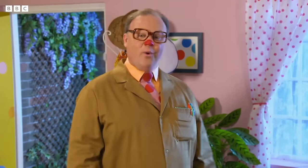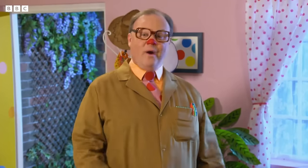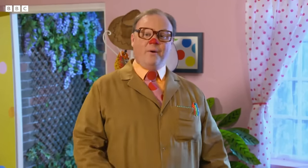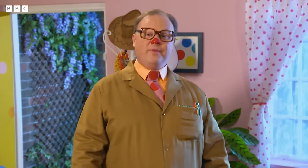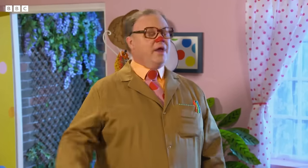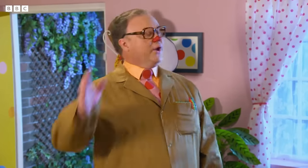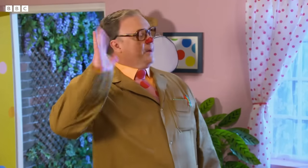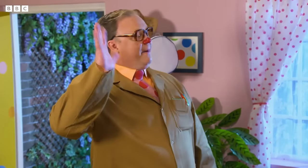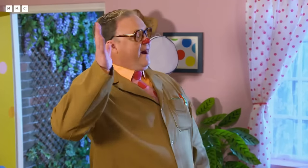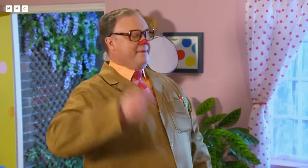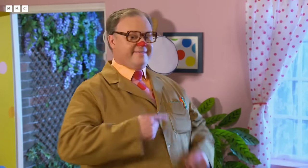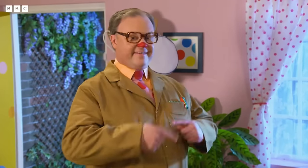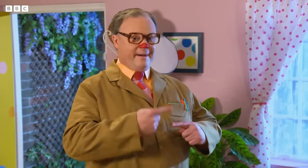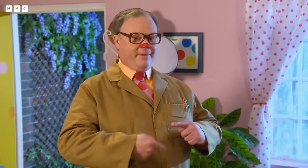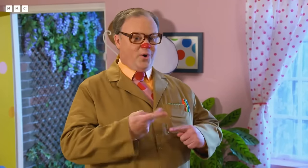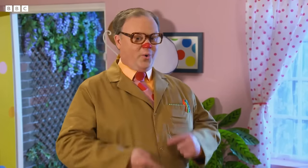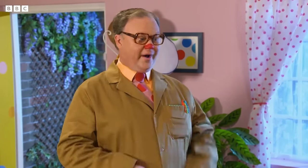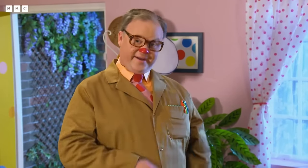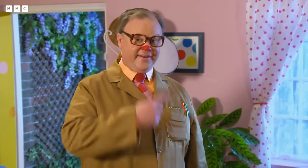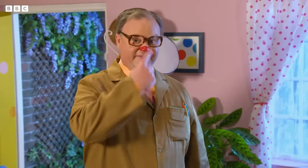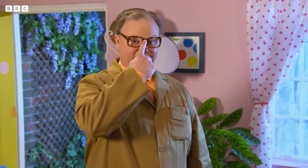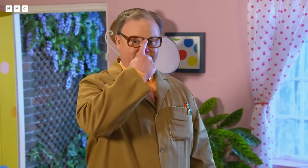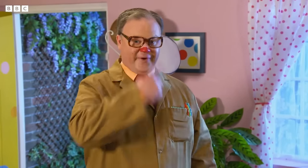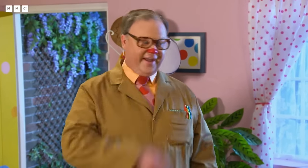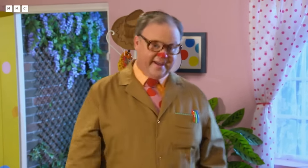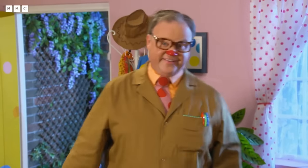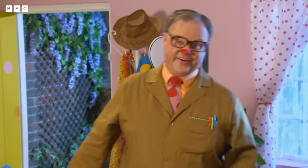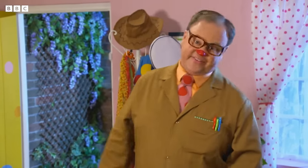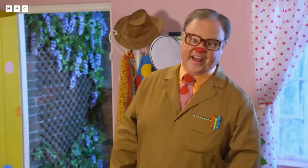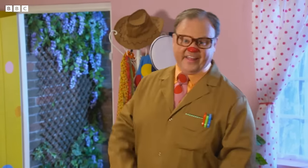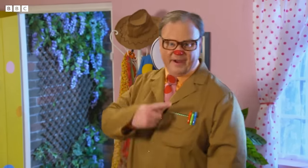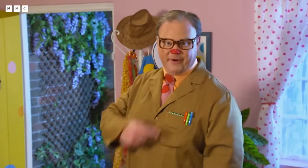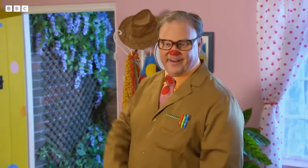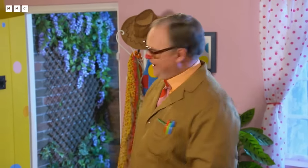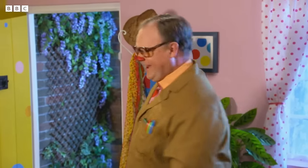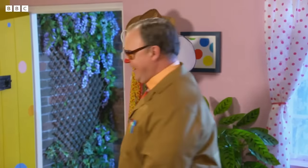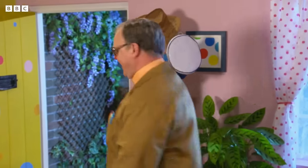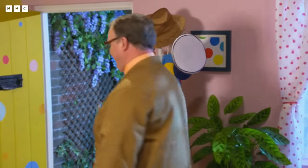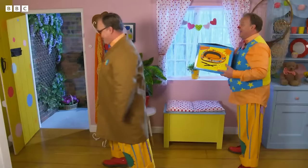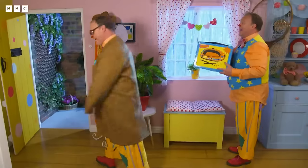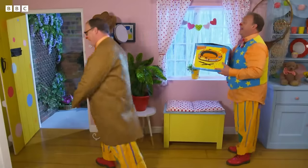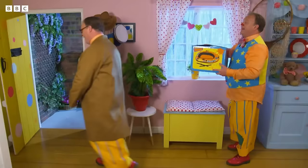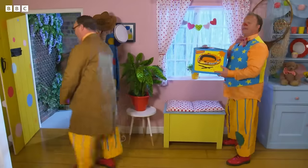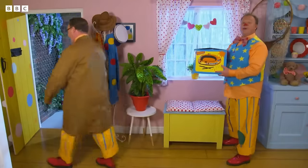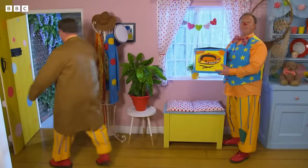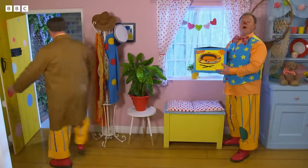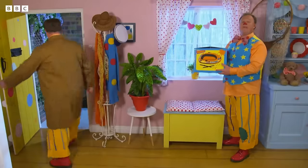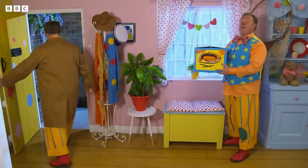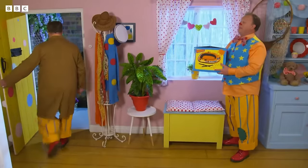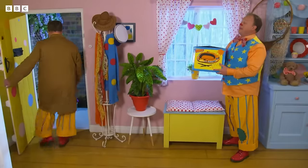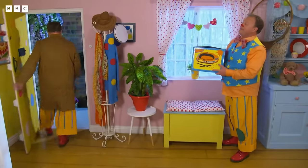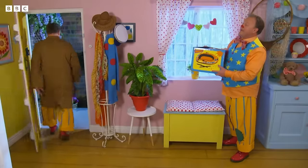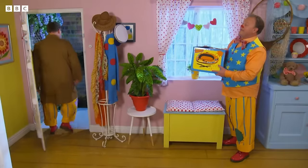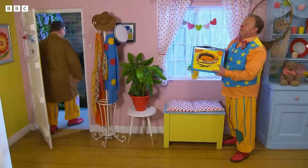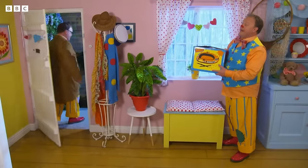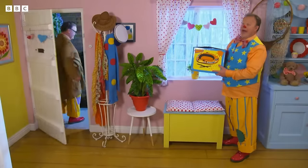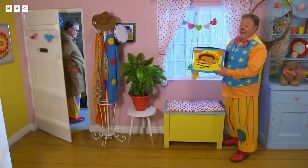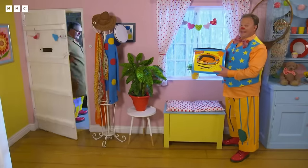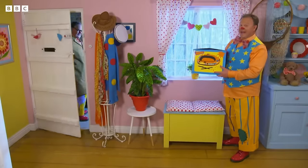Well, goodbye, Mr. Tumble. Enjoy. It's a good seller, that one. Goodbye, shopkeeper Tumble, and thank